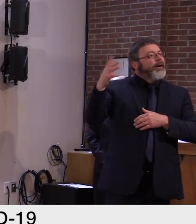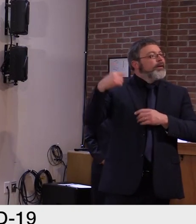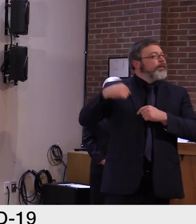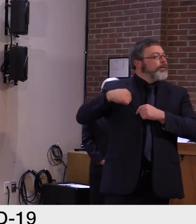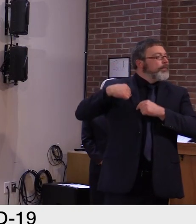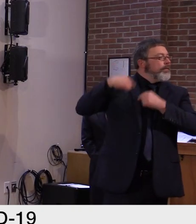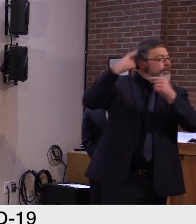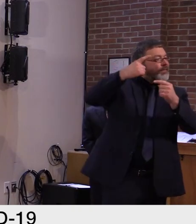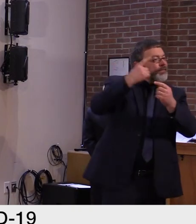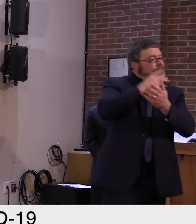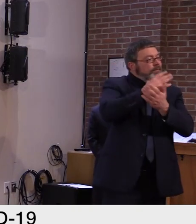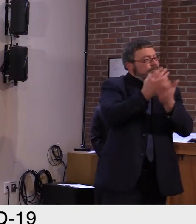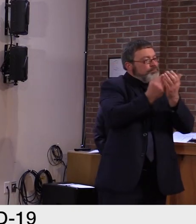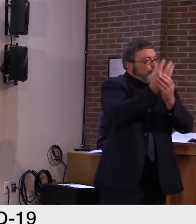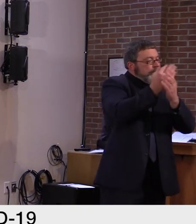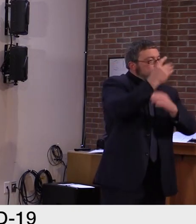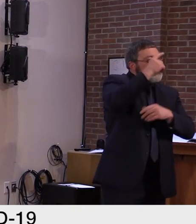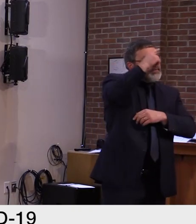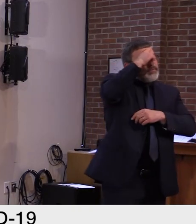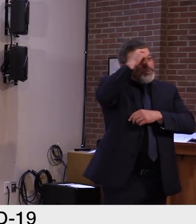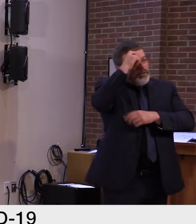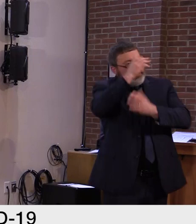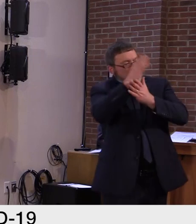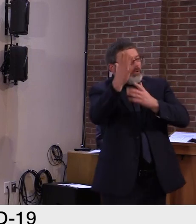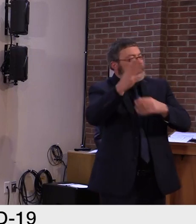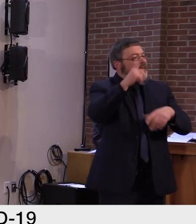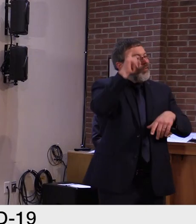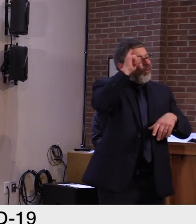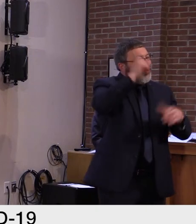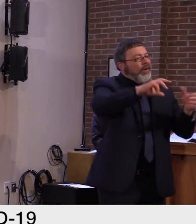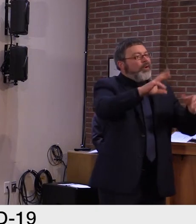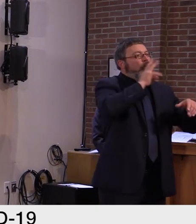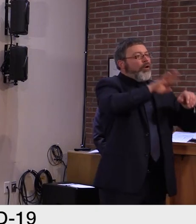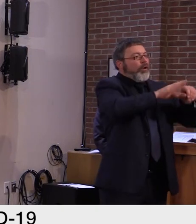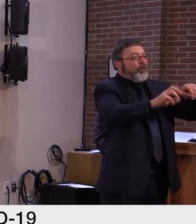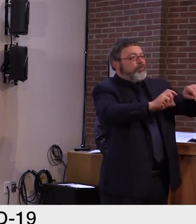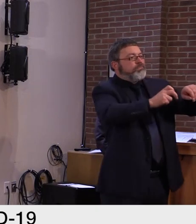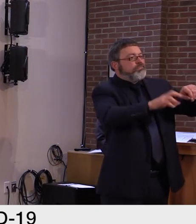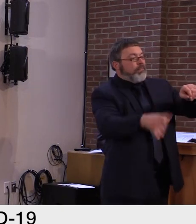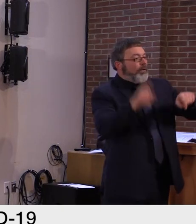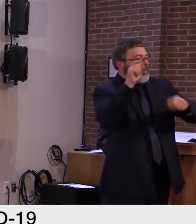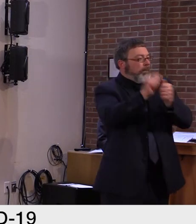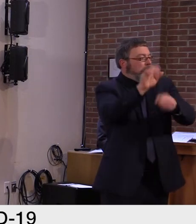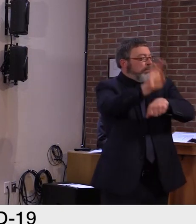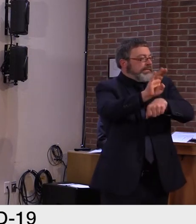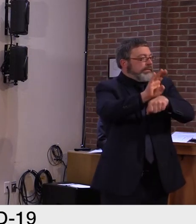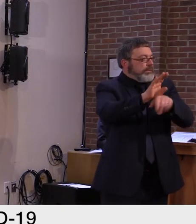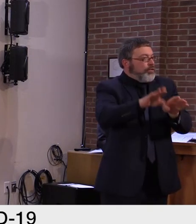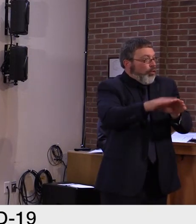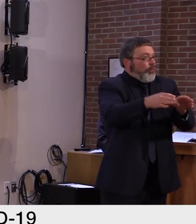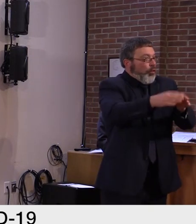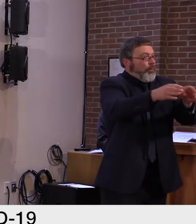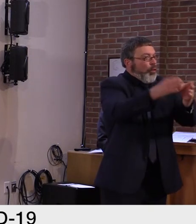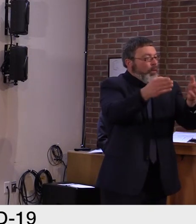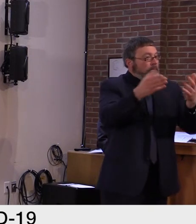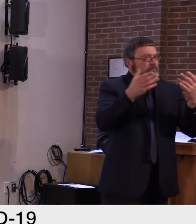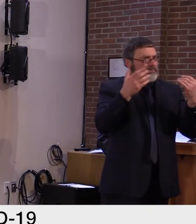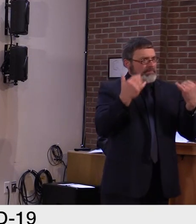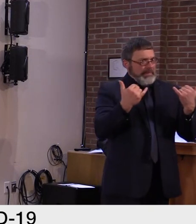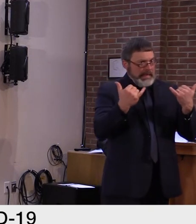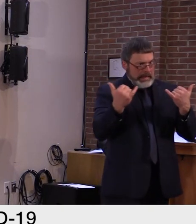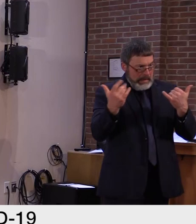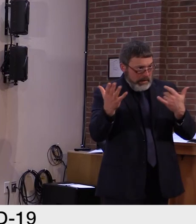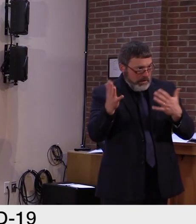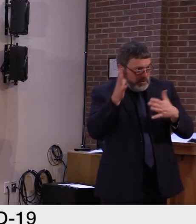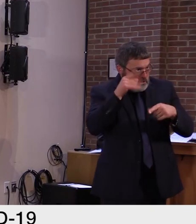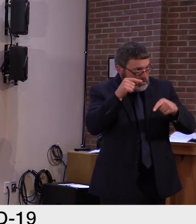considering, you know, stay-at-home orders. Yeah. At what point might you consider that? We'll continue. This is data-driven. It